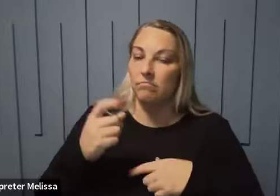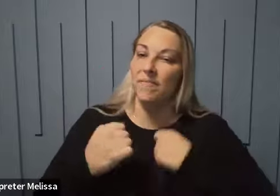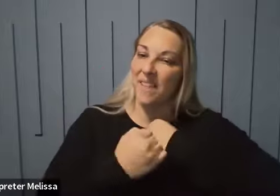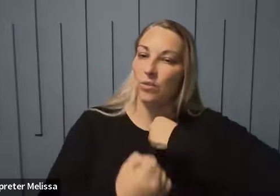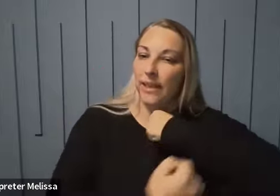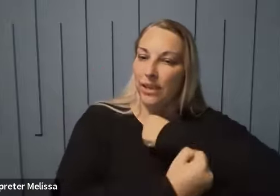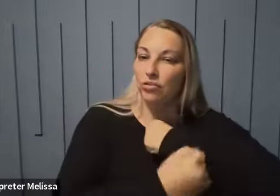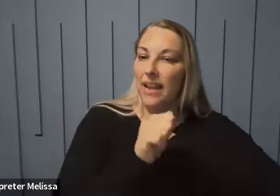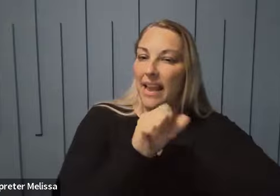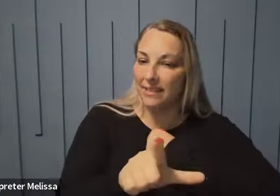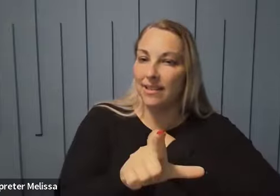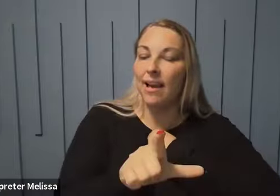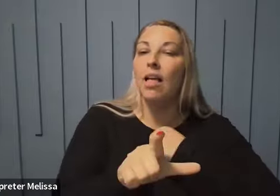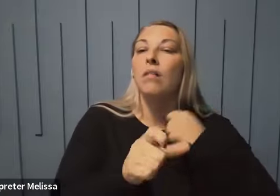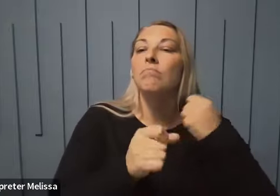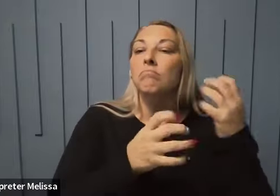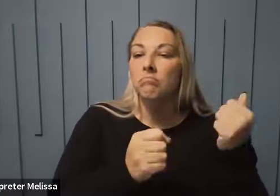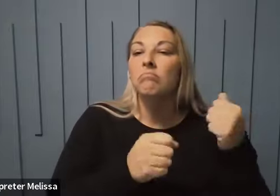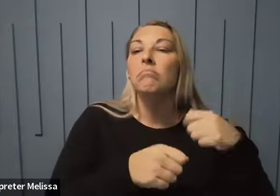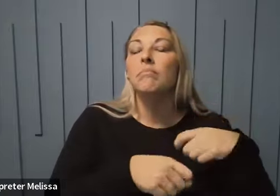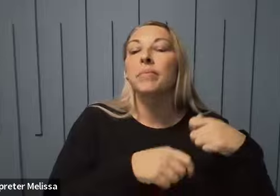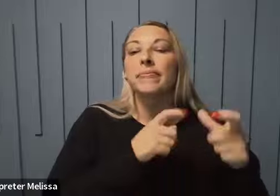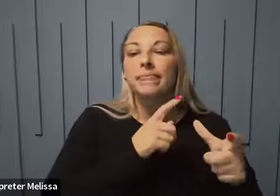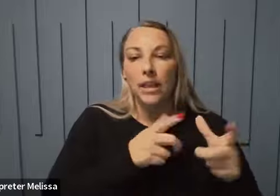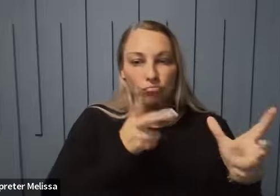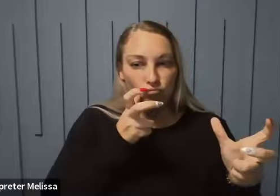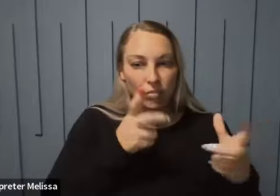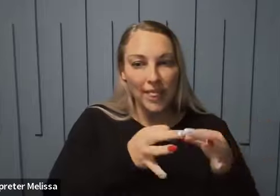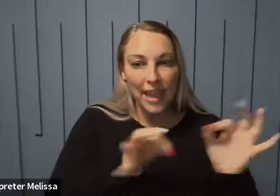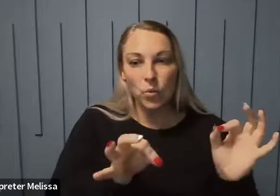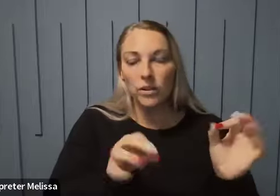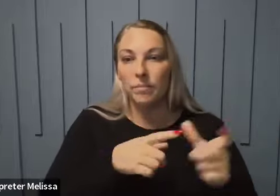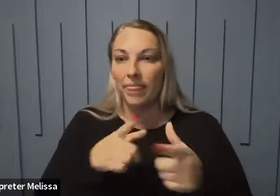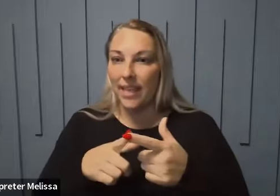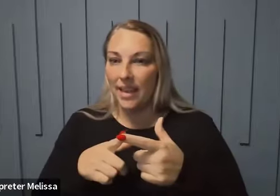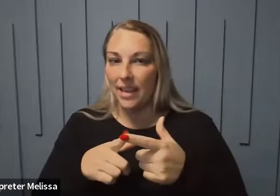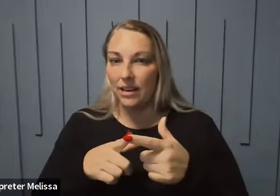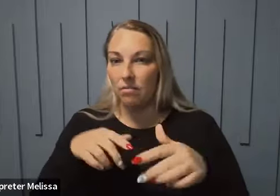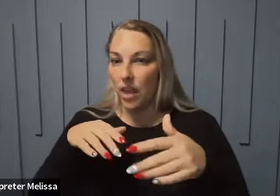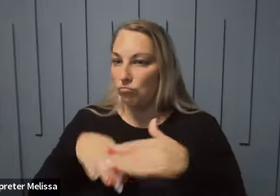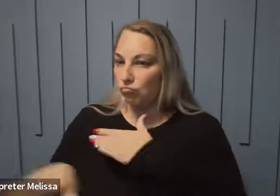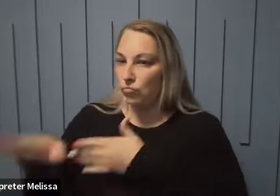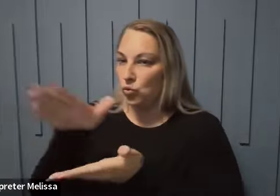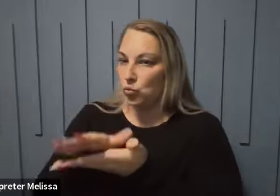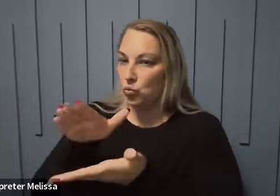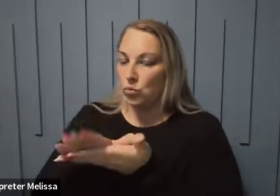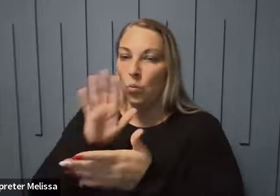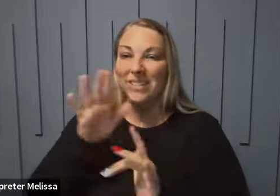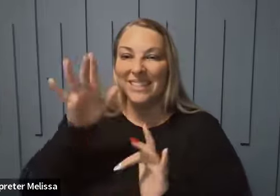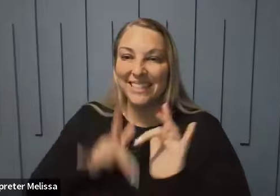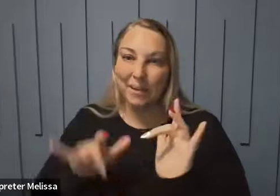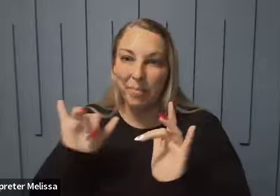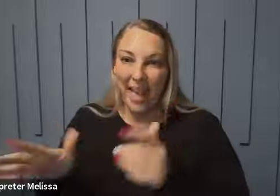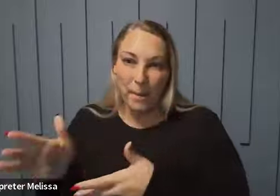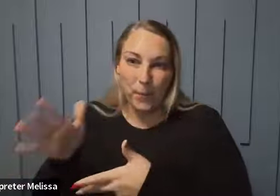going to come to school and then we're going to skip we're going to skip this primary form of English and we're just going to teach them how